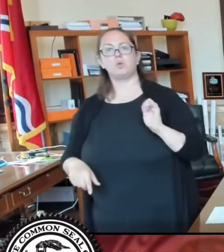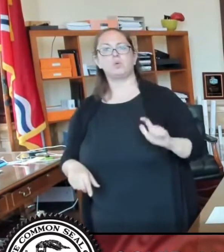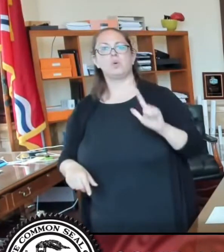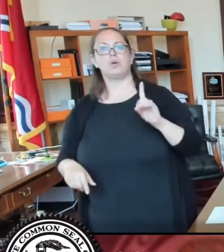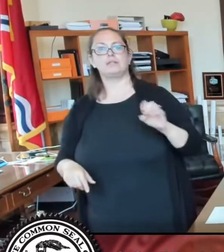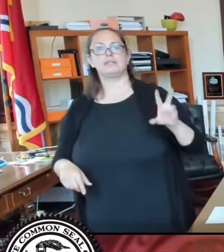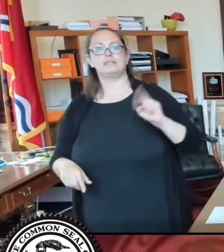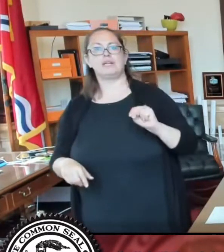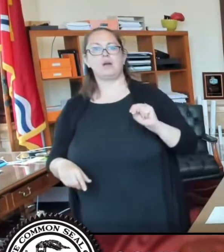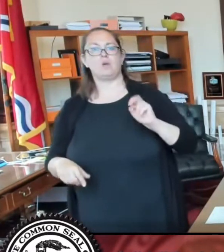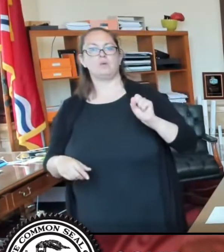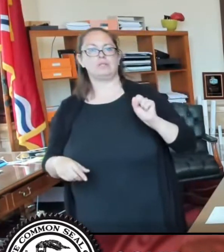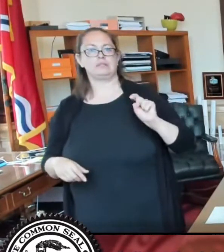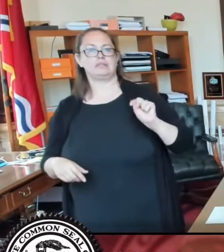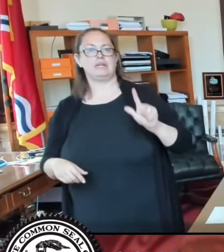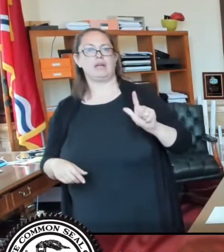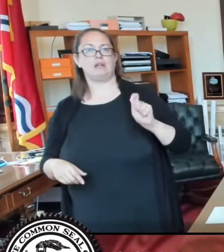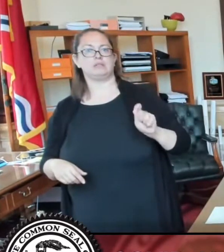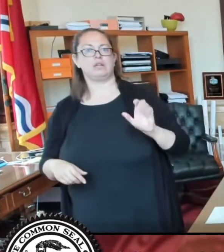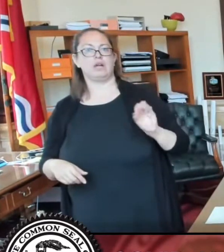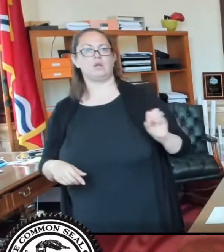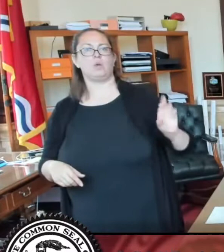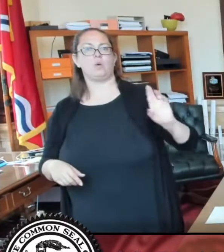willing to help out a little bit.